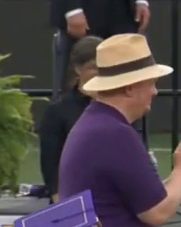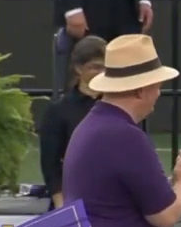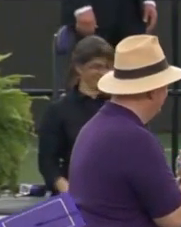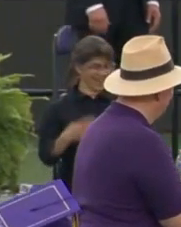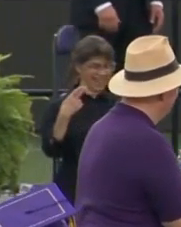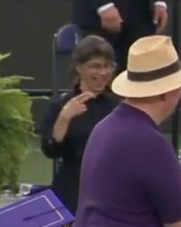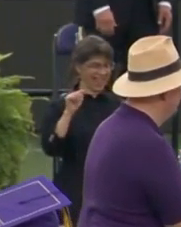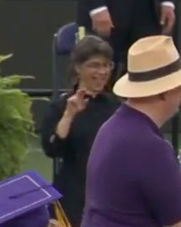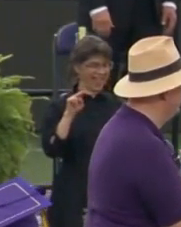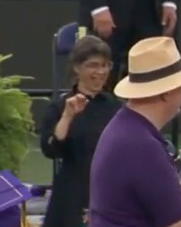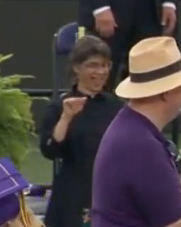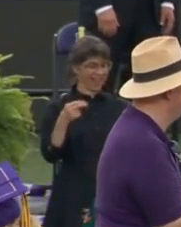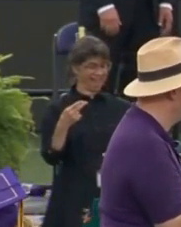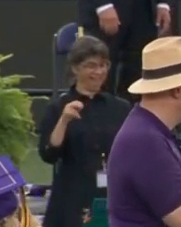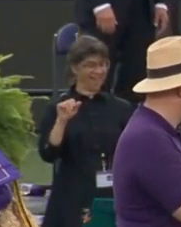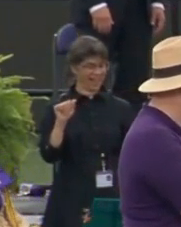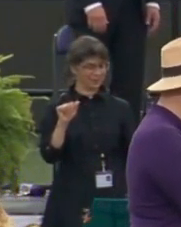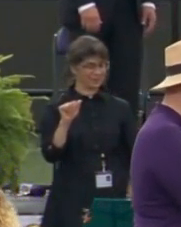Hannah Anderson.